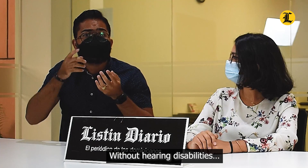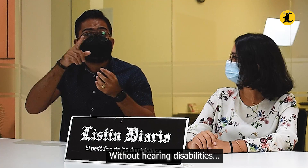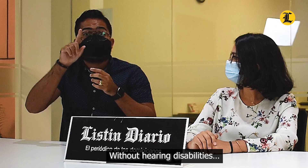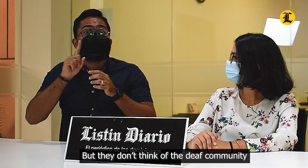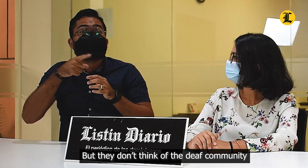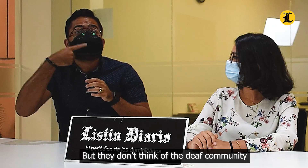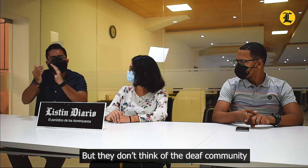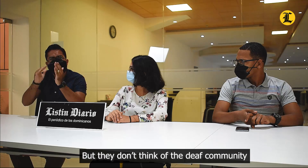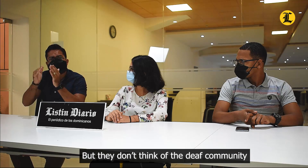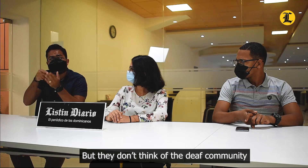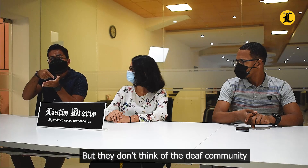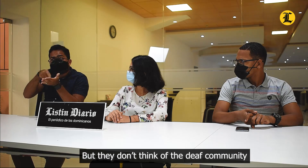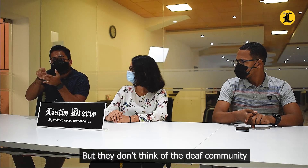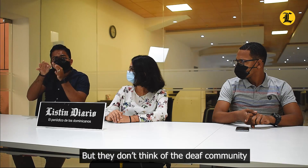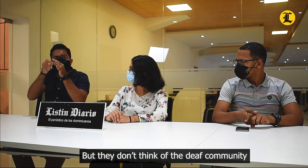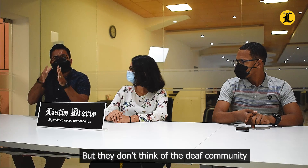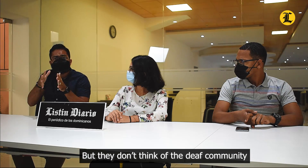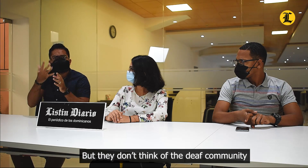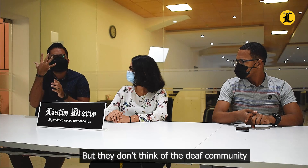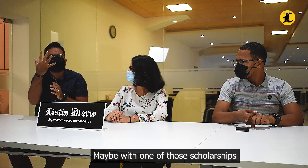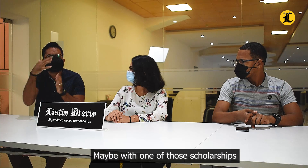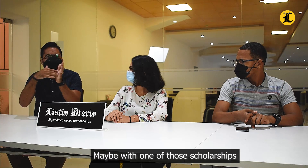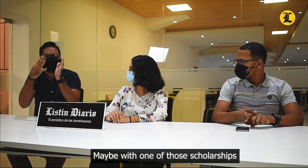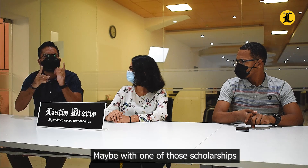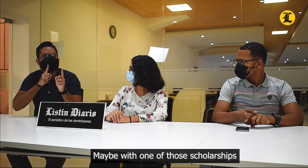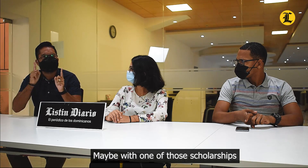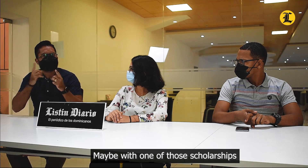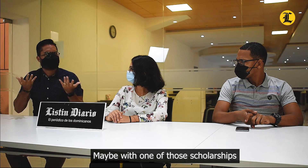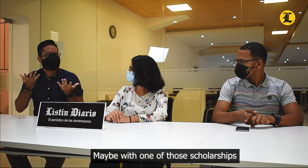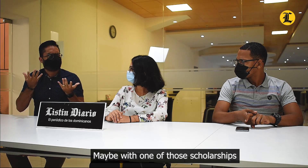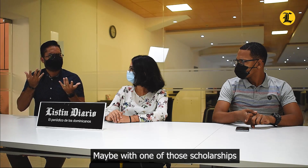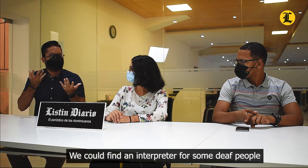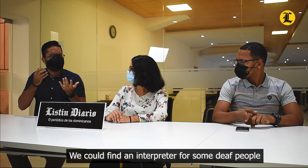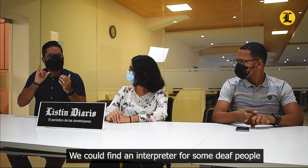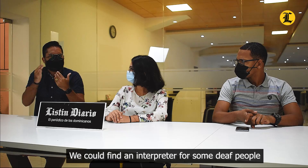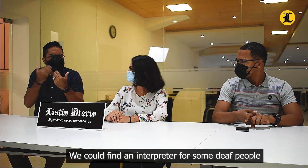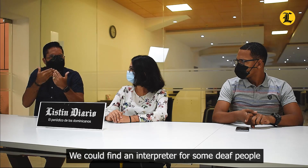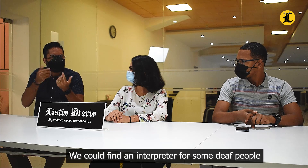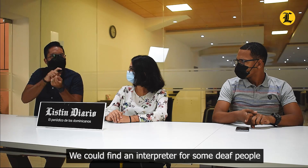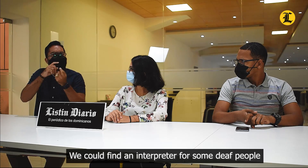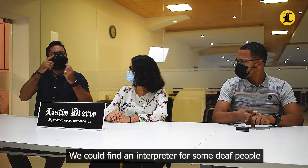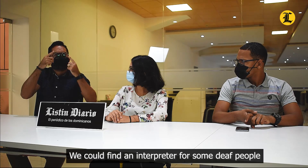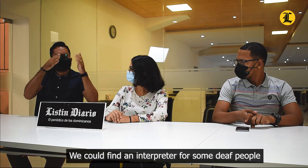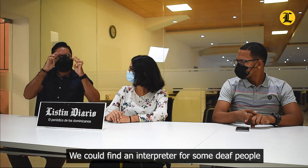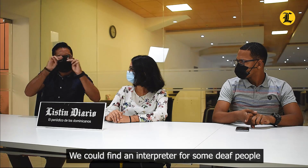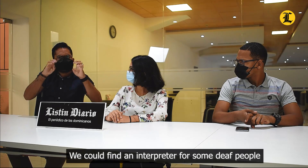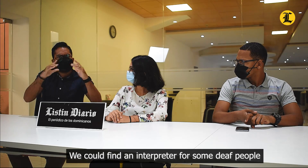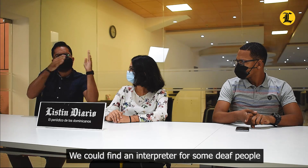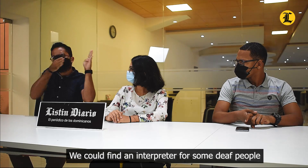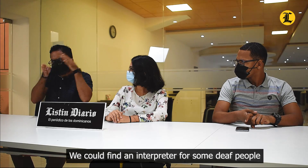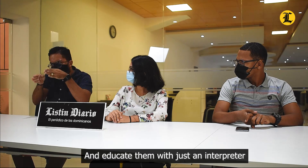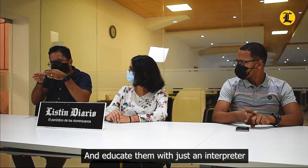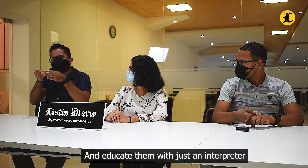hearing disabilities, but they don't think of the deaf community. Maybe with one of those scholarships, we could find an interpreter for